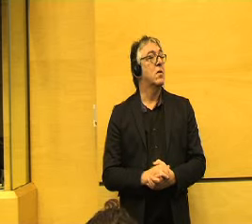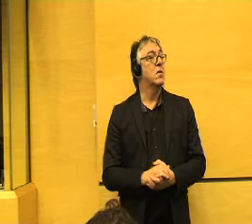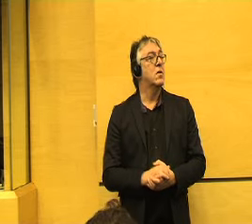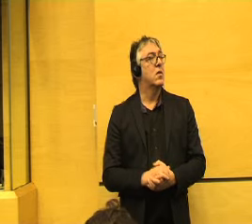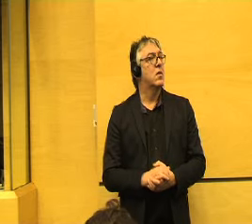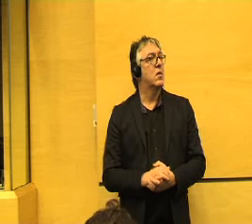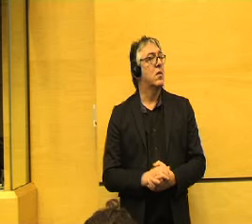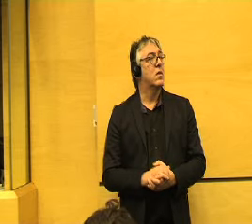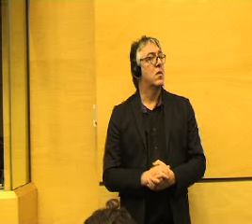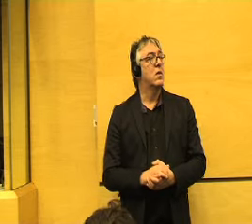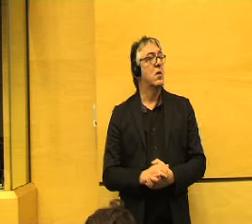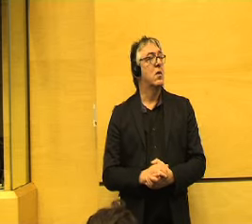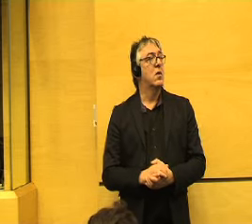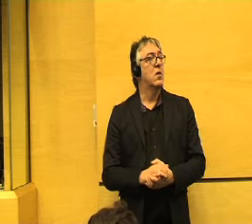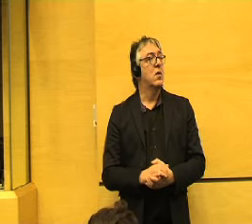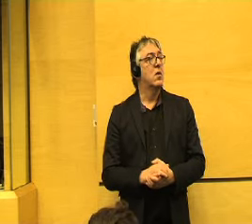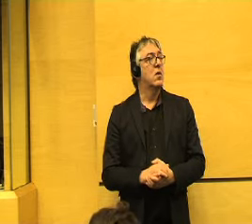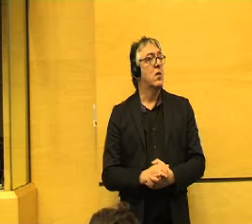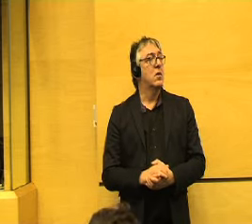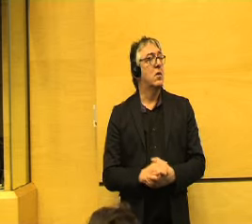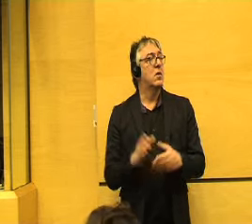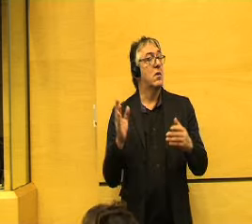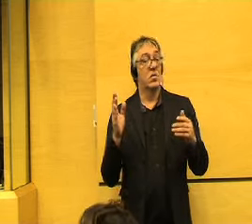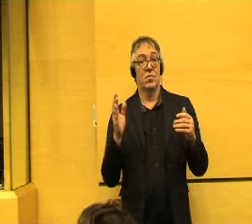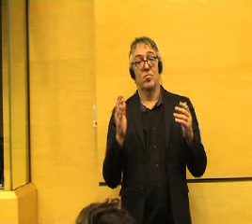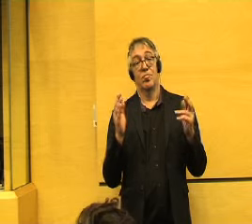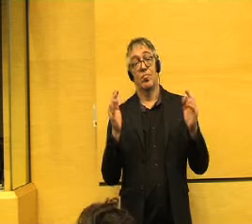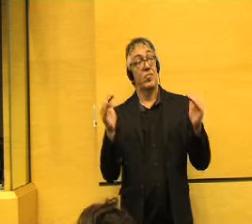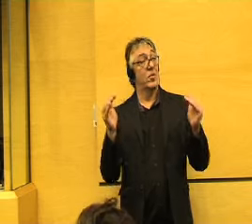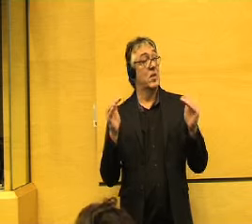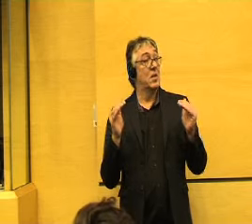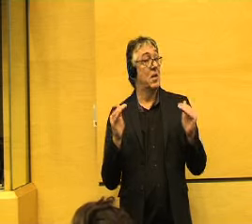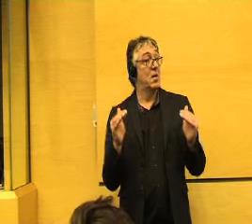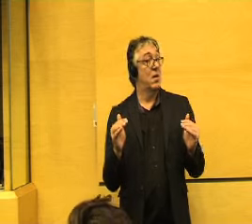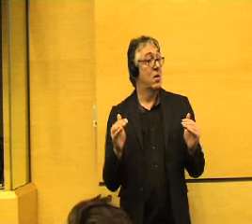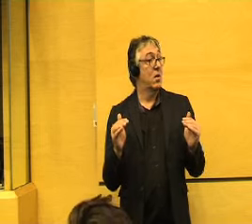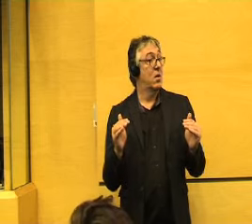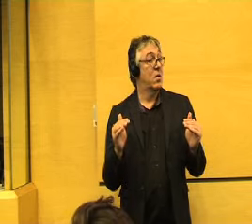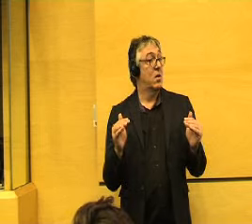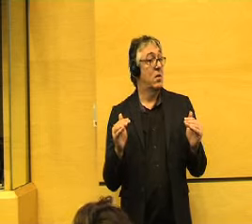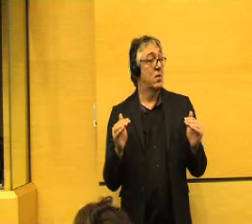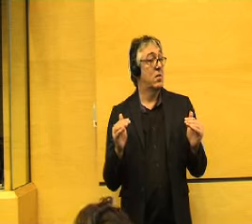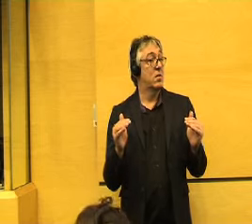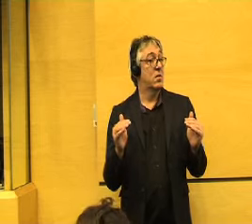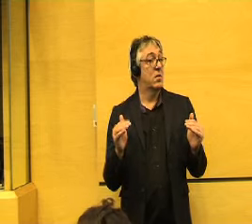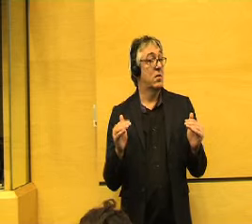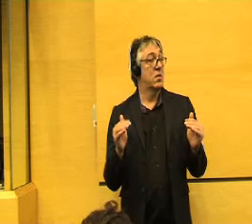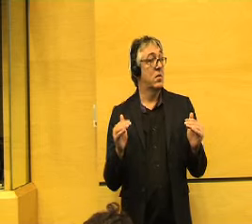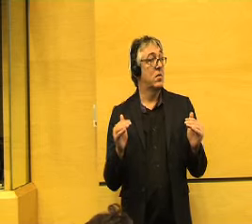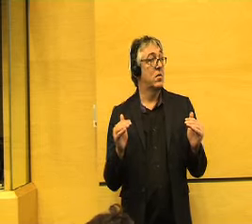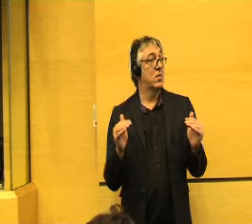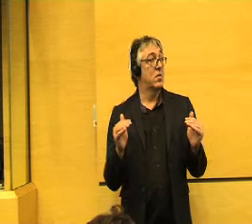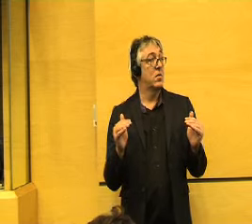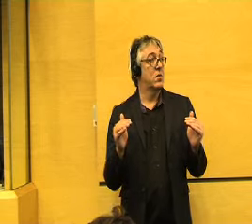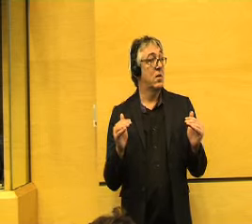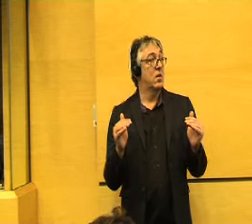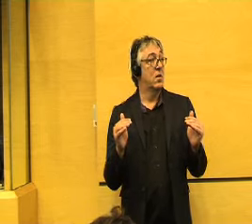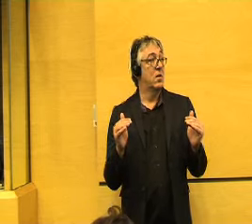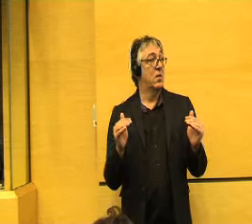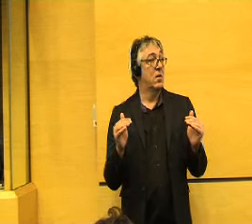among doctors, parents, and patients, fostering understanding among all the